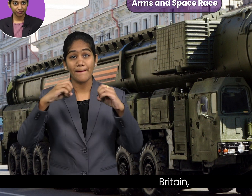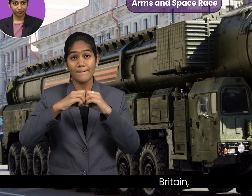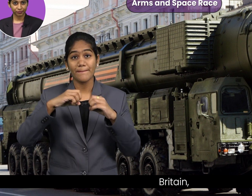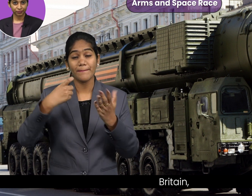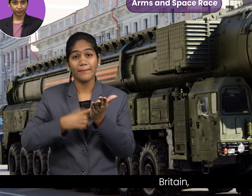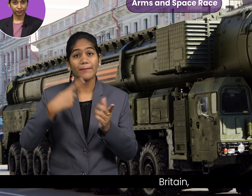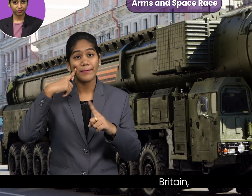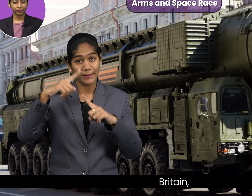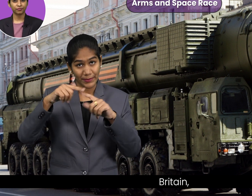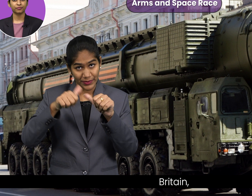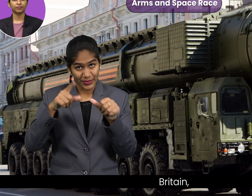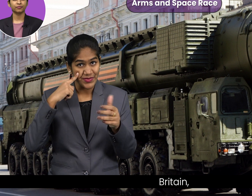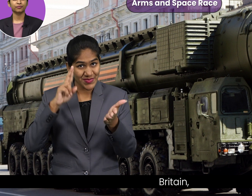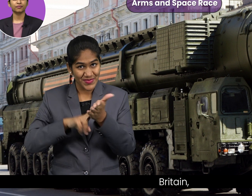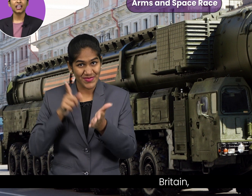Britain,